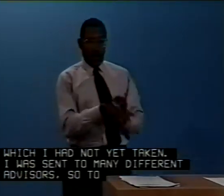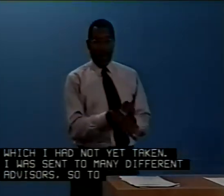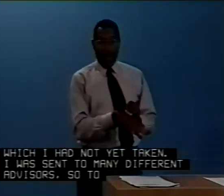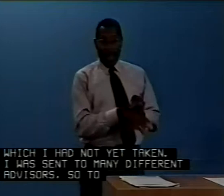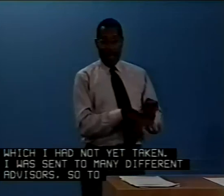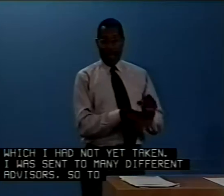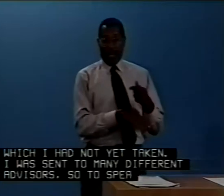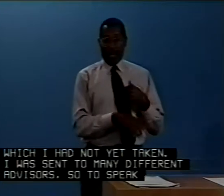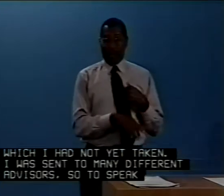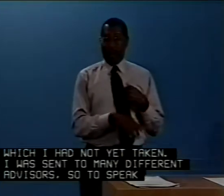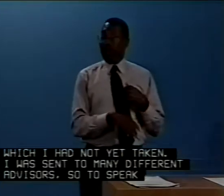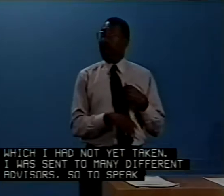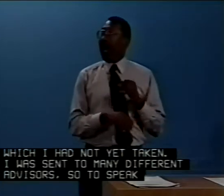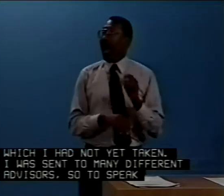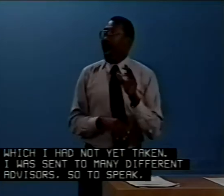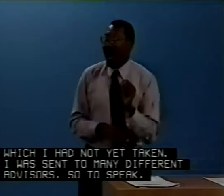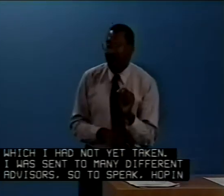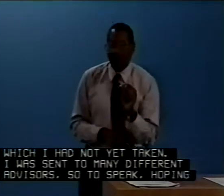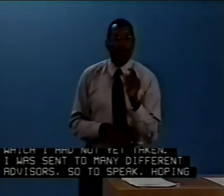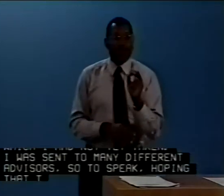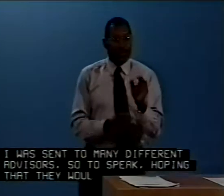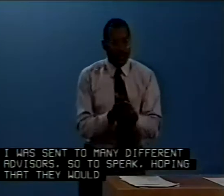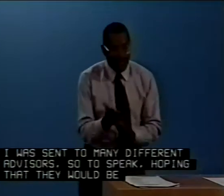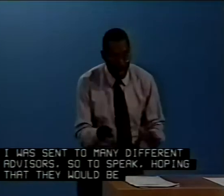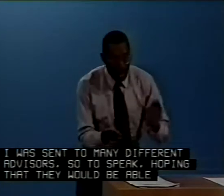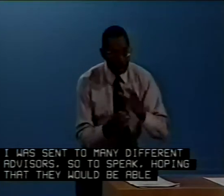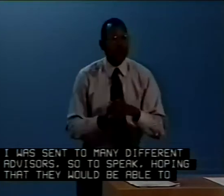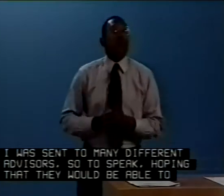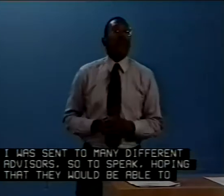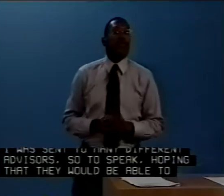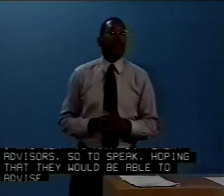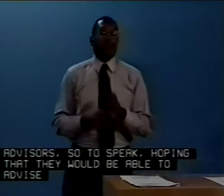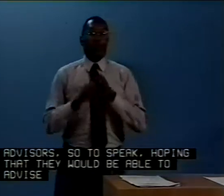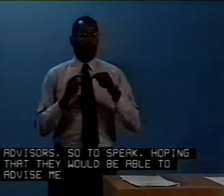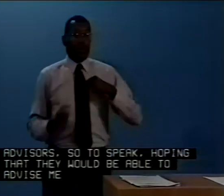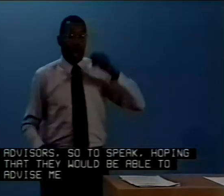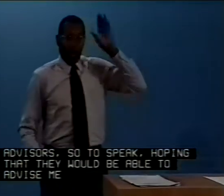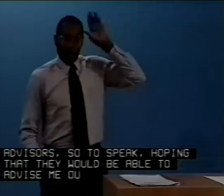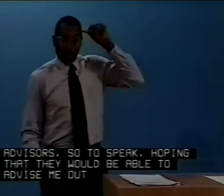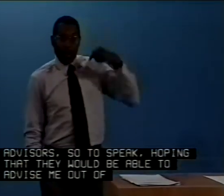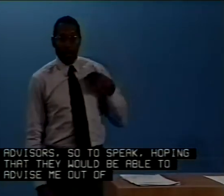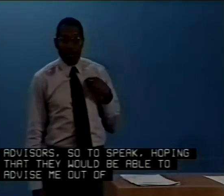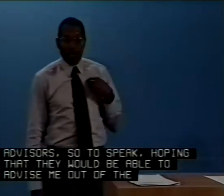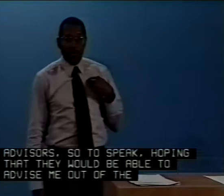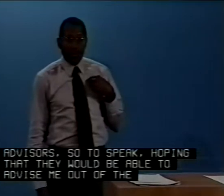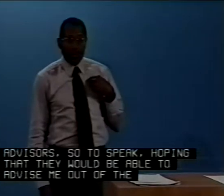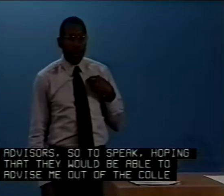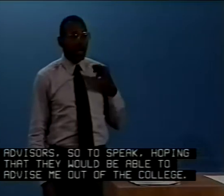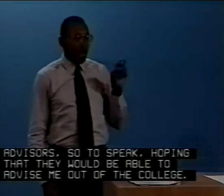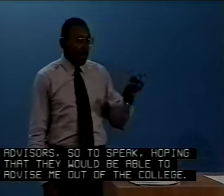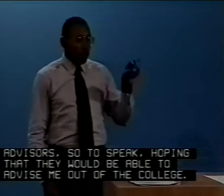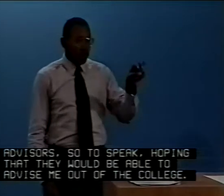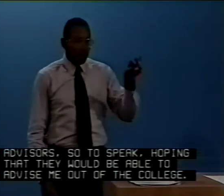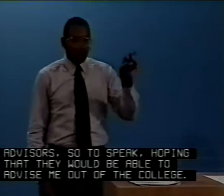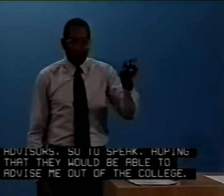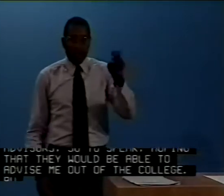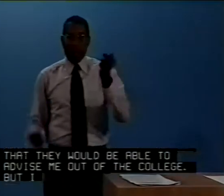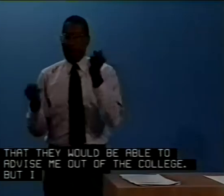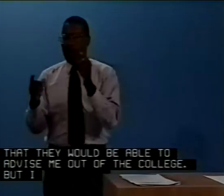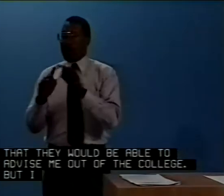they would be able to advise me out of the college. But I was stubborn. I went to each